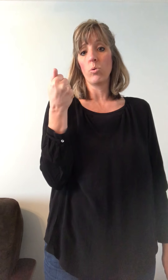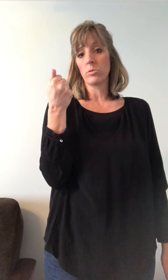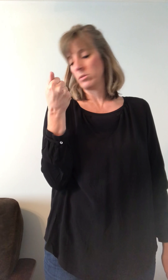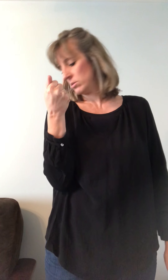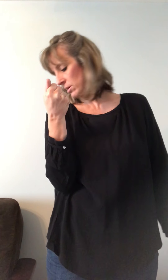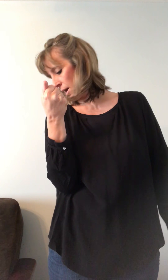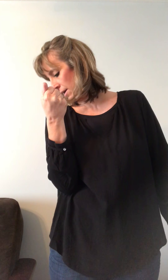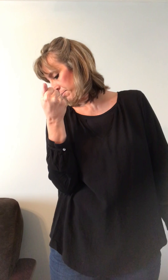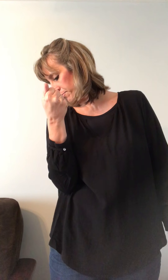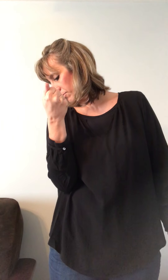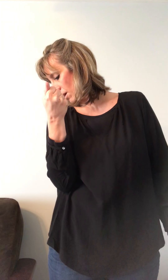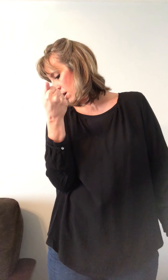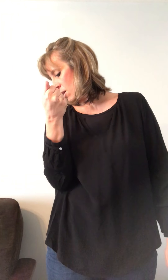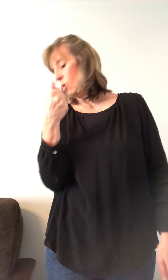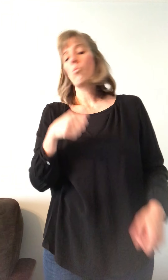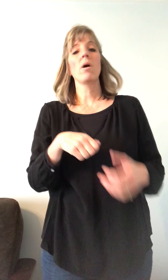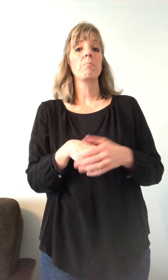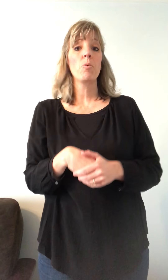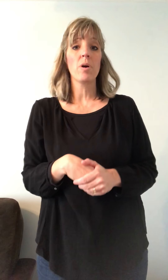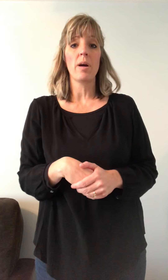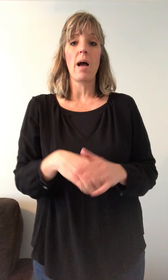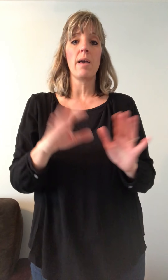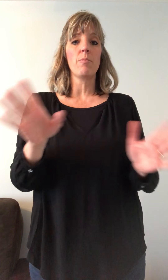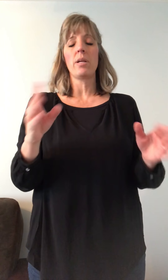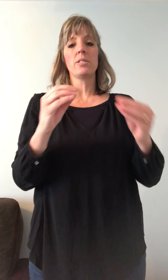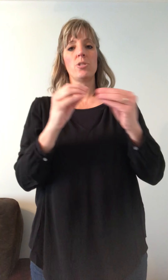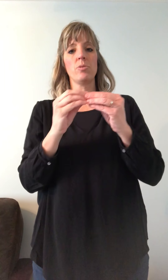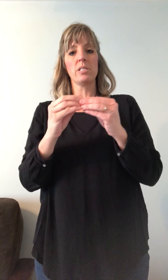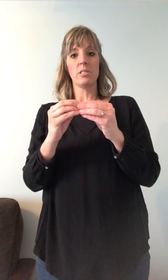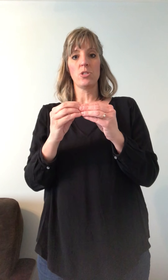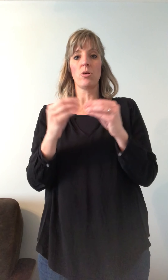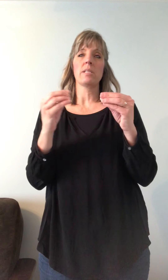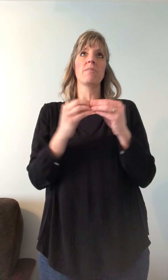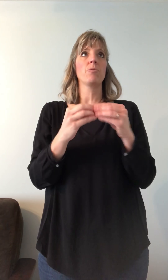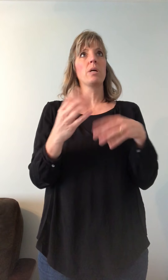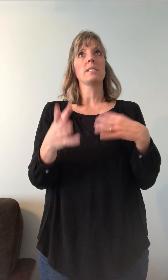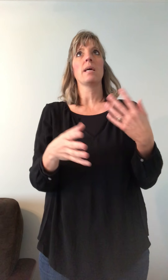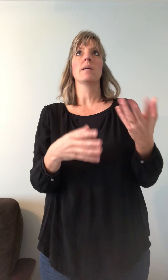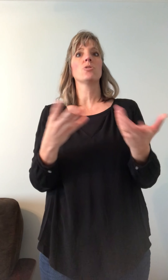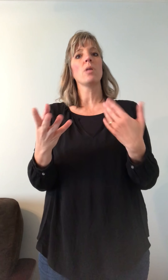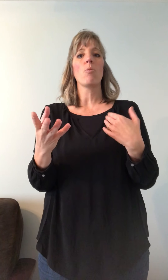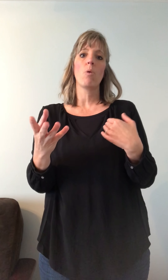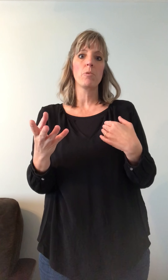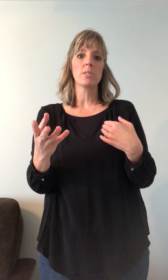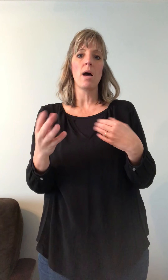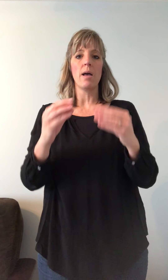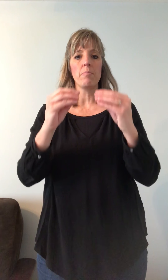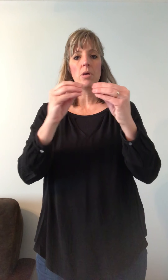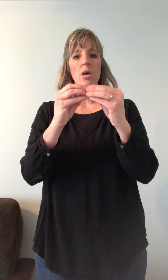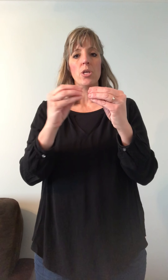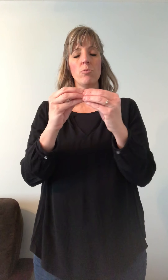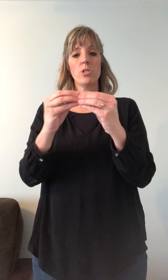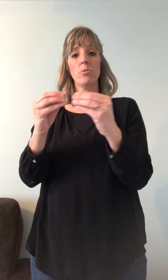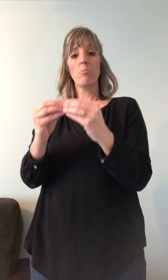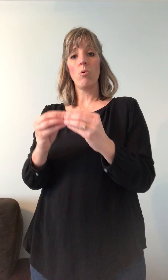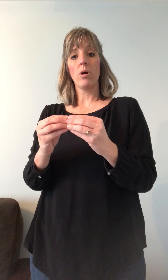hold, okay? One more, I wanted to do this to show, because if you wanted to say, do that one more time, you would do